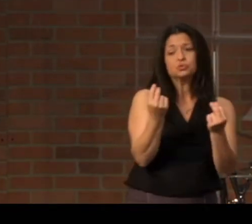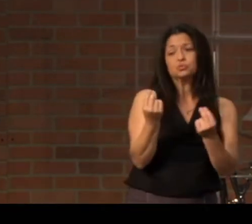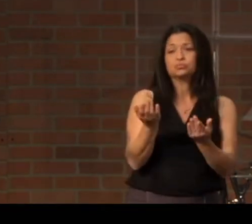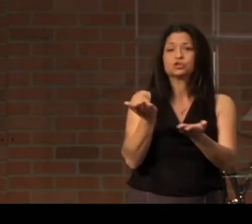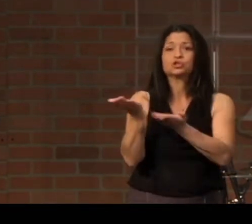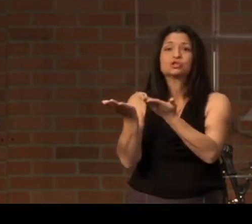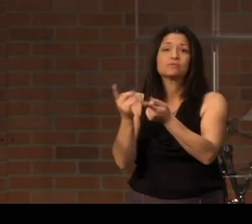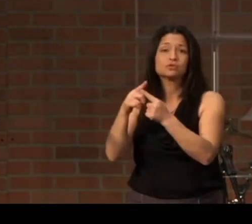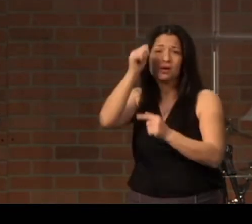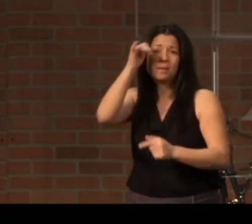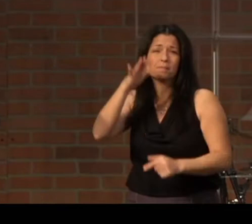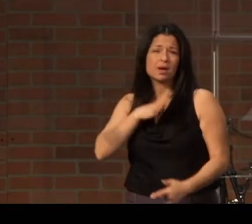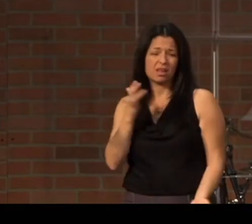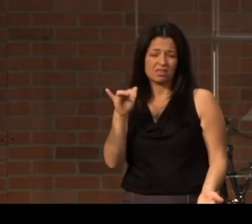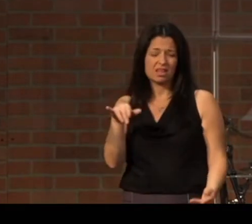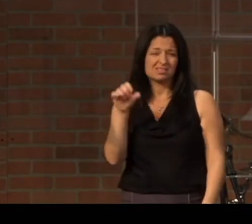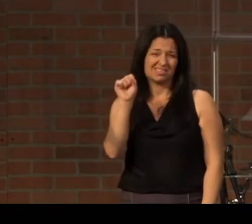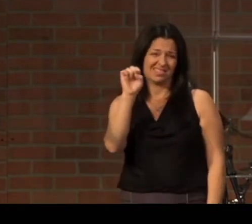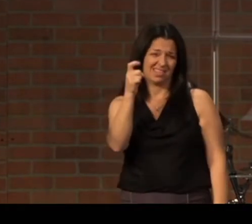men.